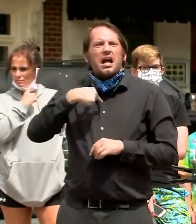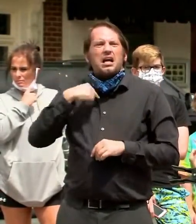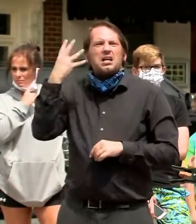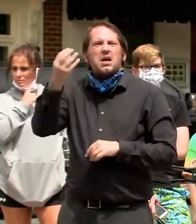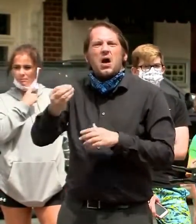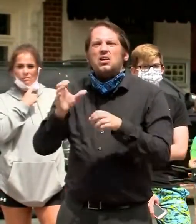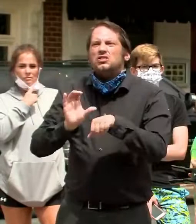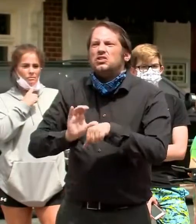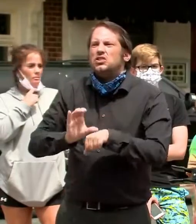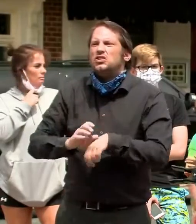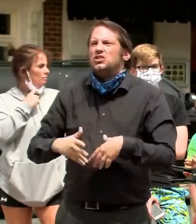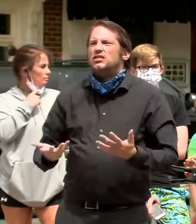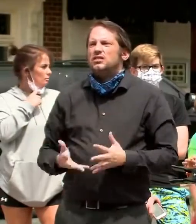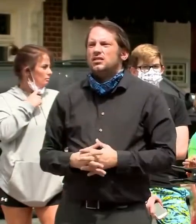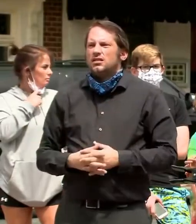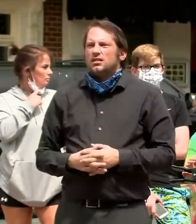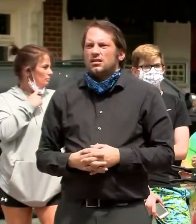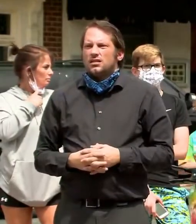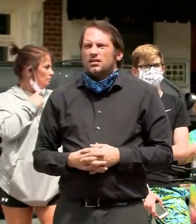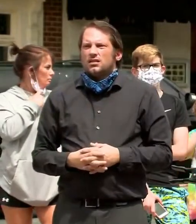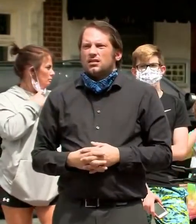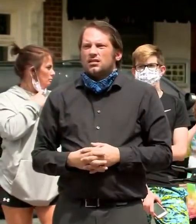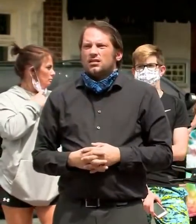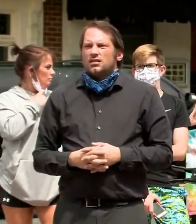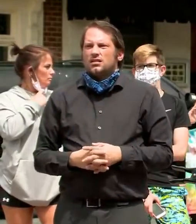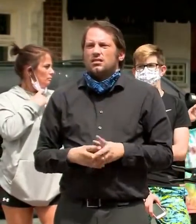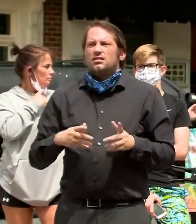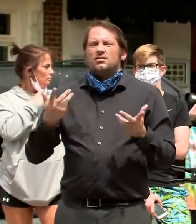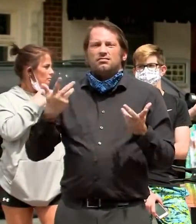Pastors aren't doctors.